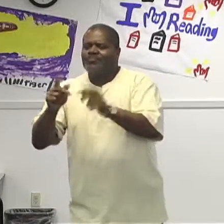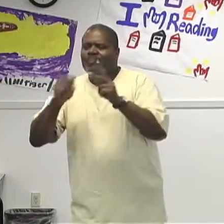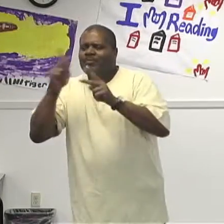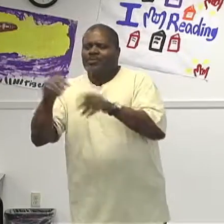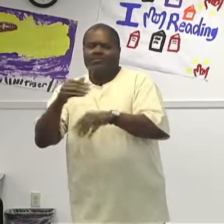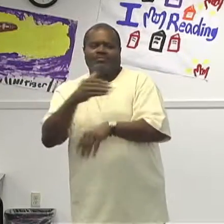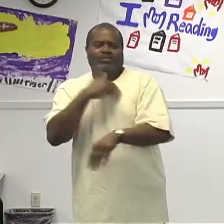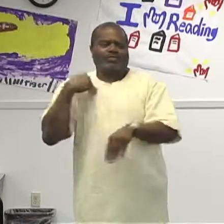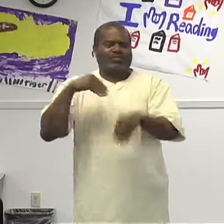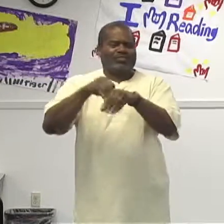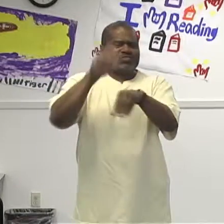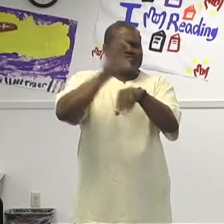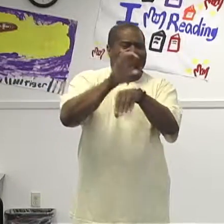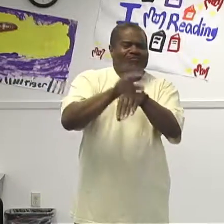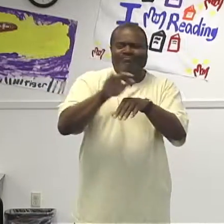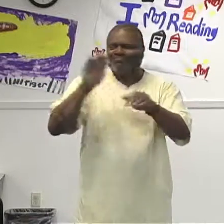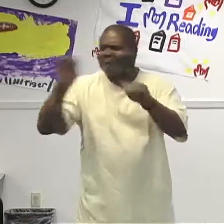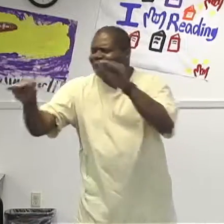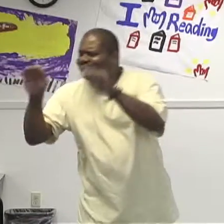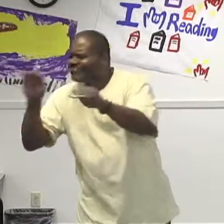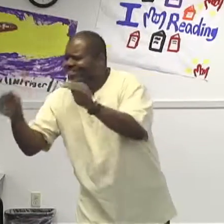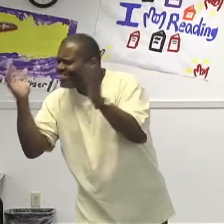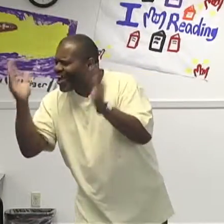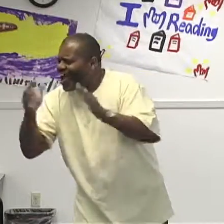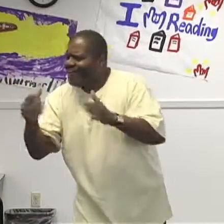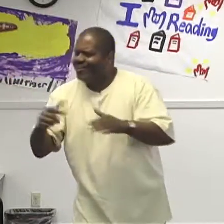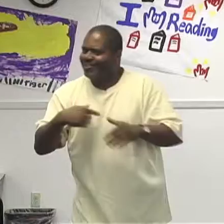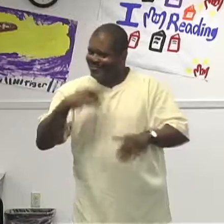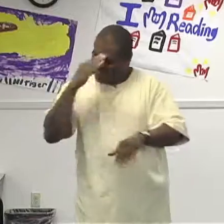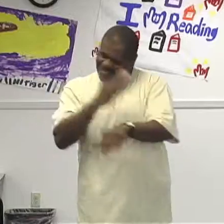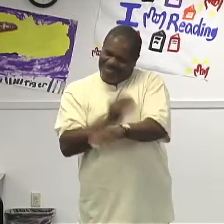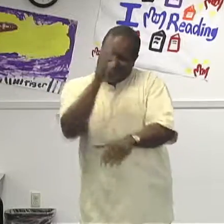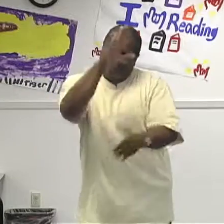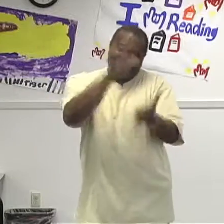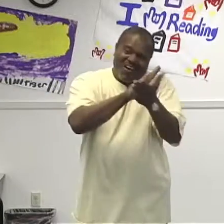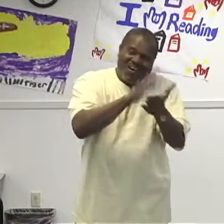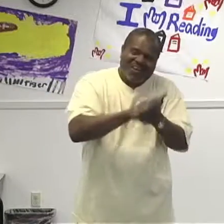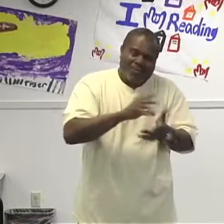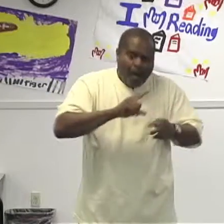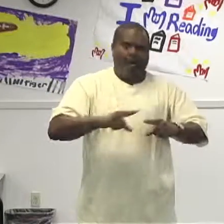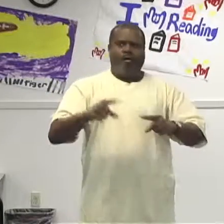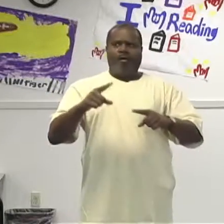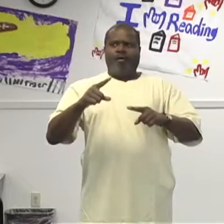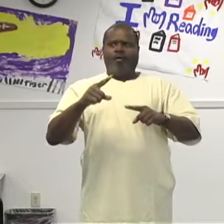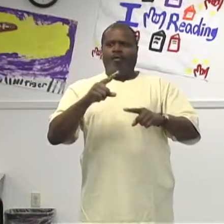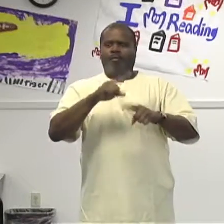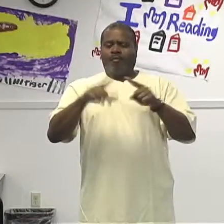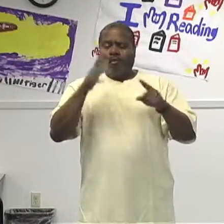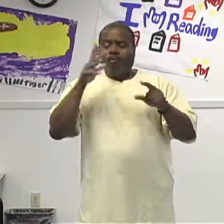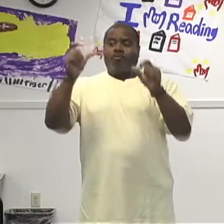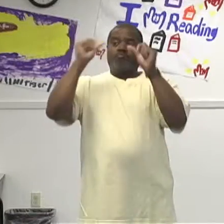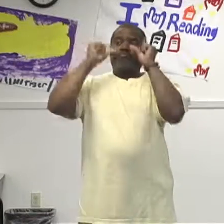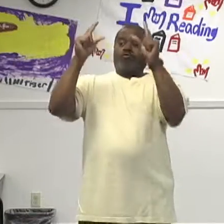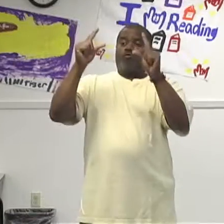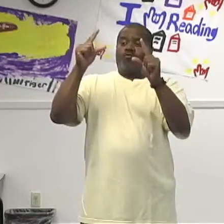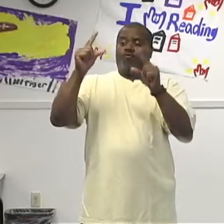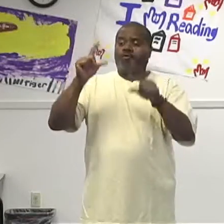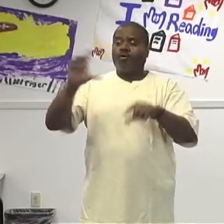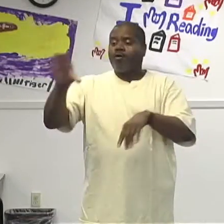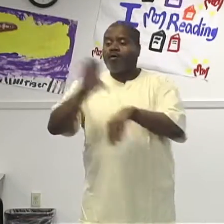After we made this decision and applied to the school, we were excited to go and announce to the members of our church that I would be attending a residential school in